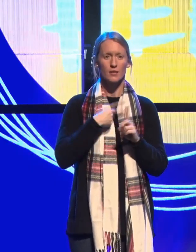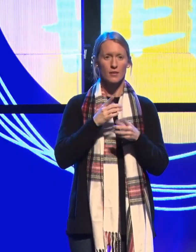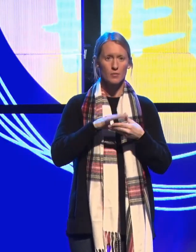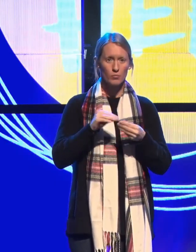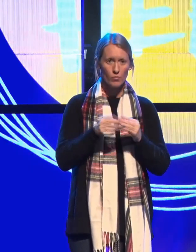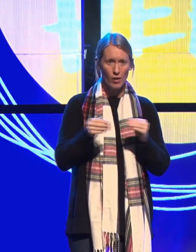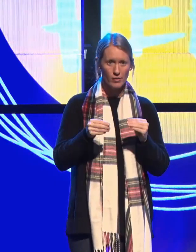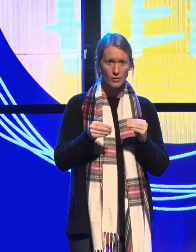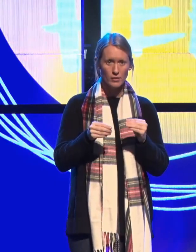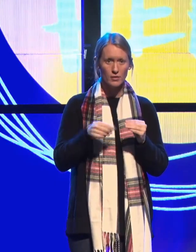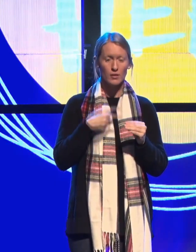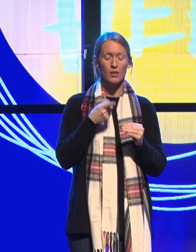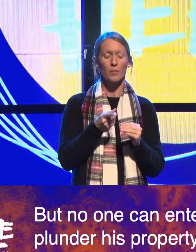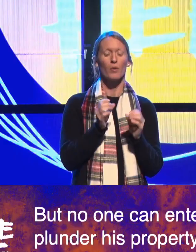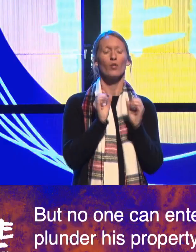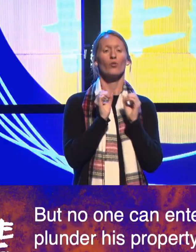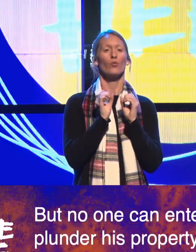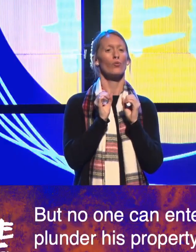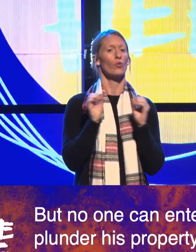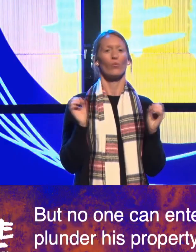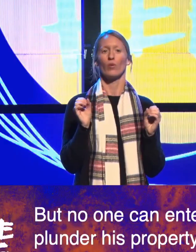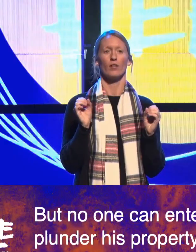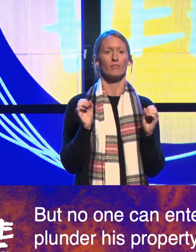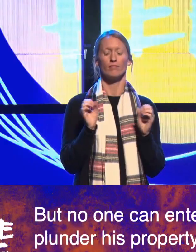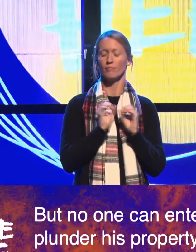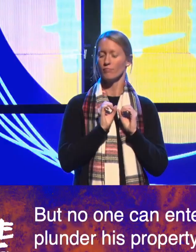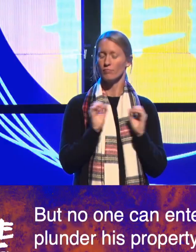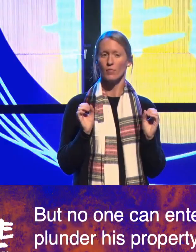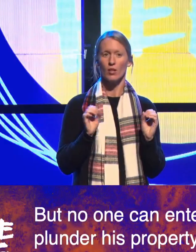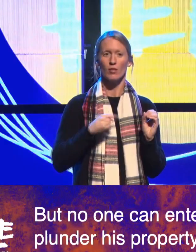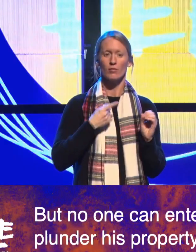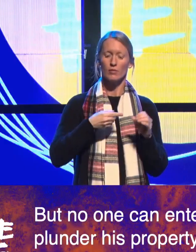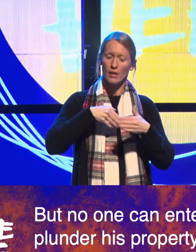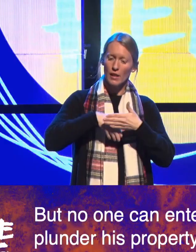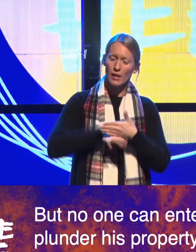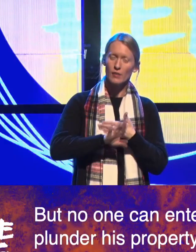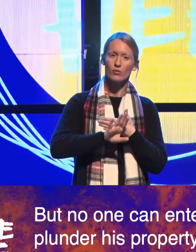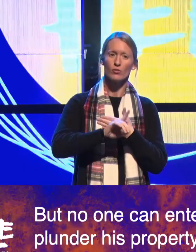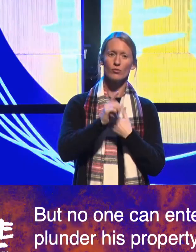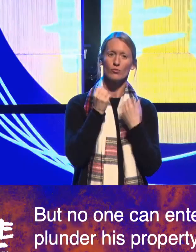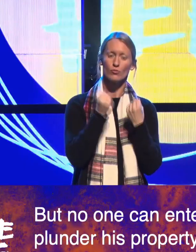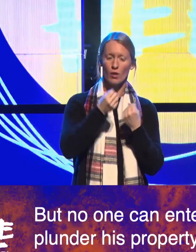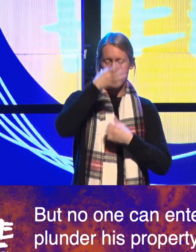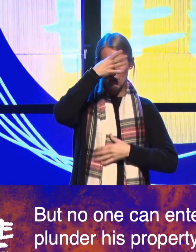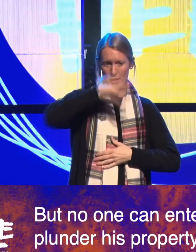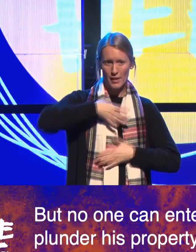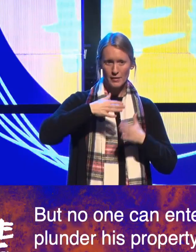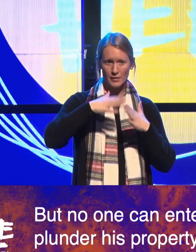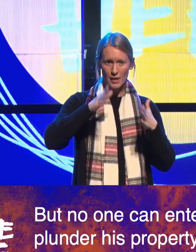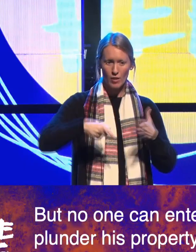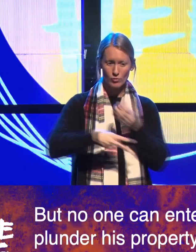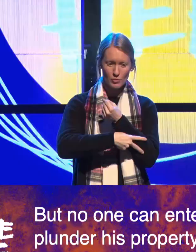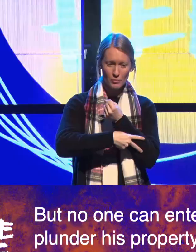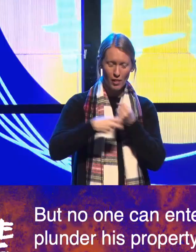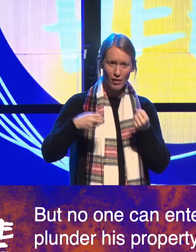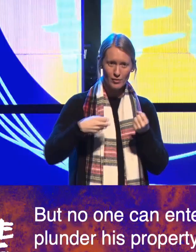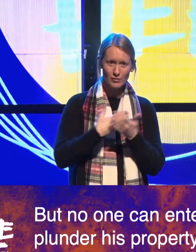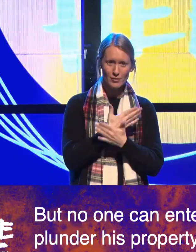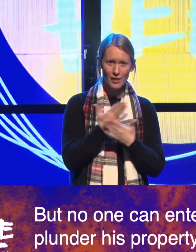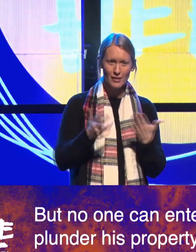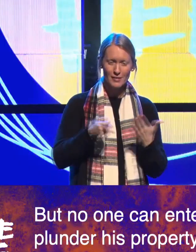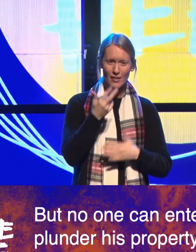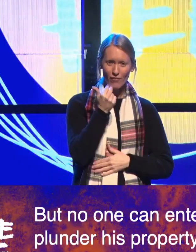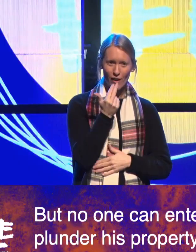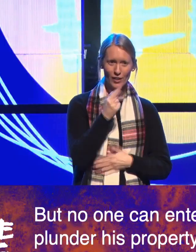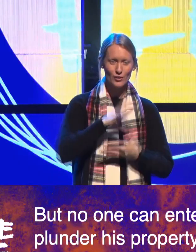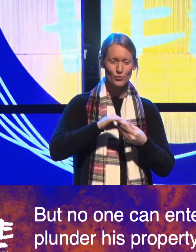but no one can enter a strong man's house to plunder his property. It's such a funny story. Jesus is